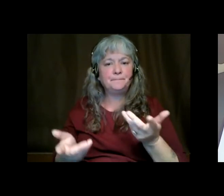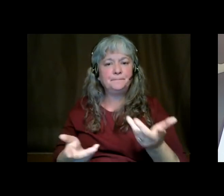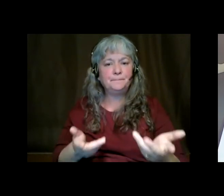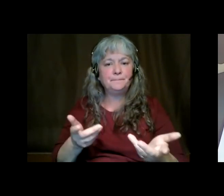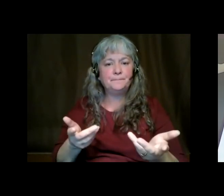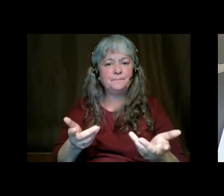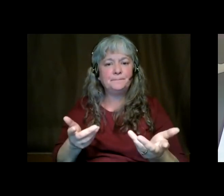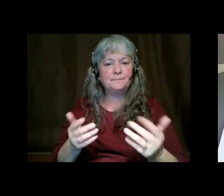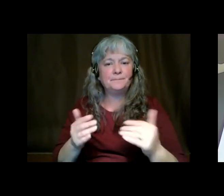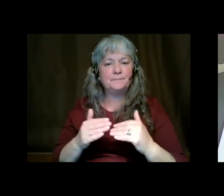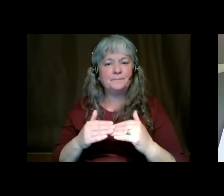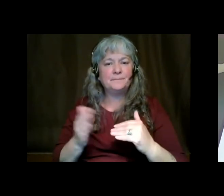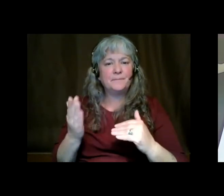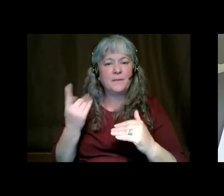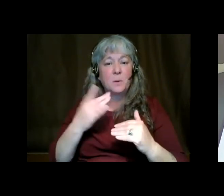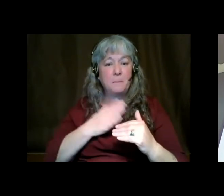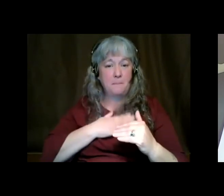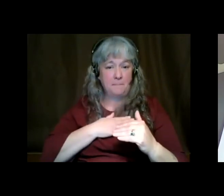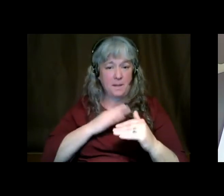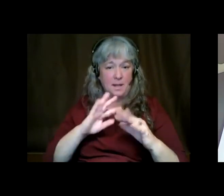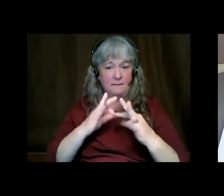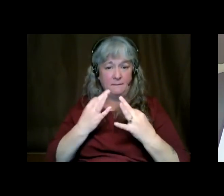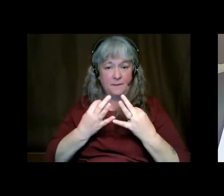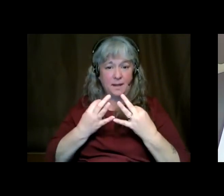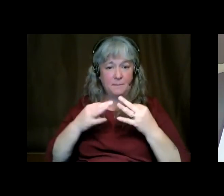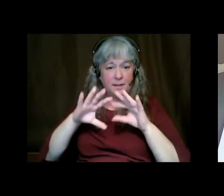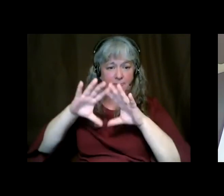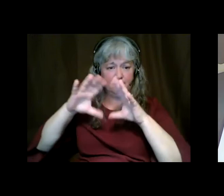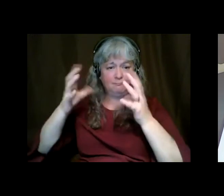at least within my family structure,